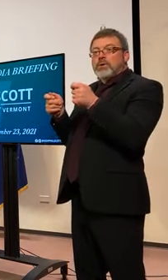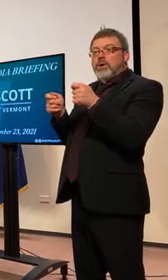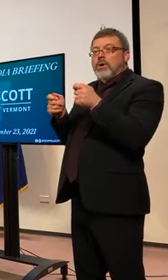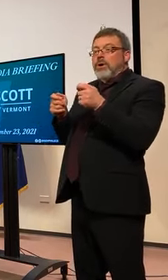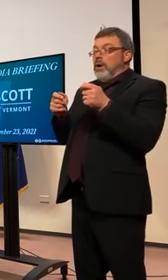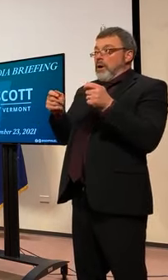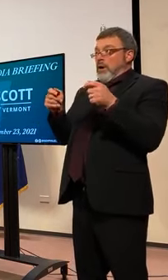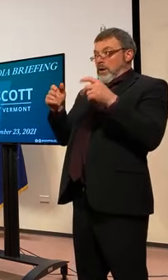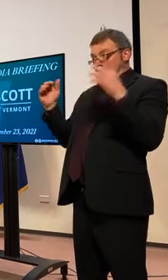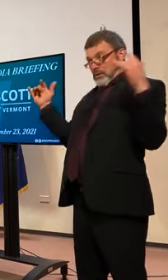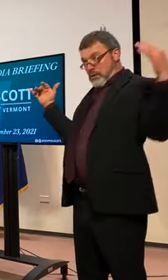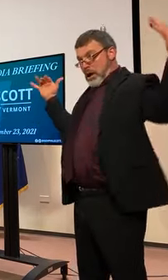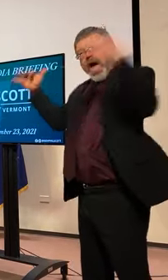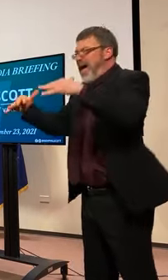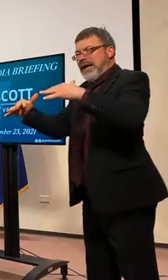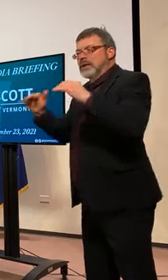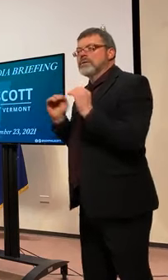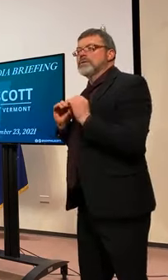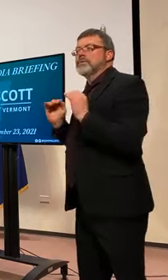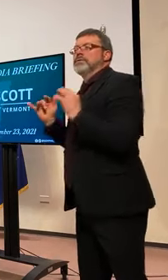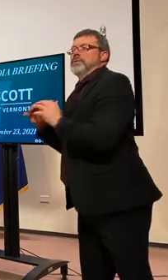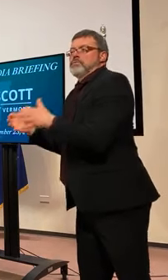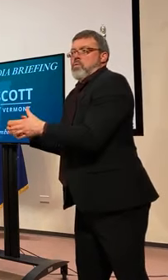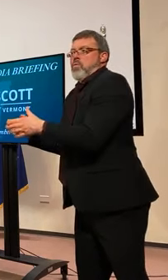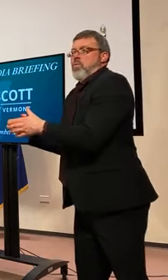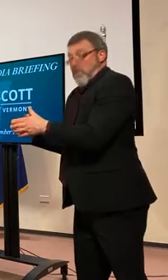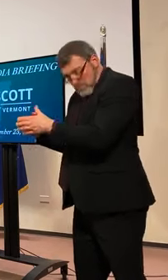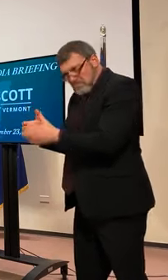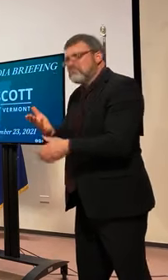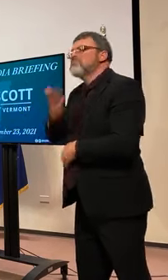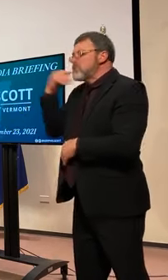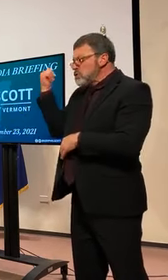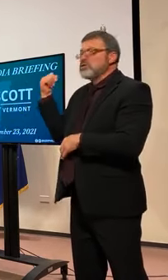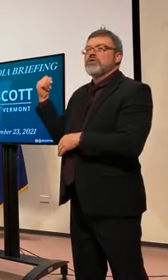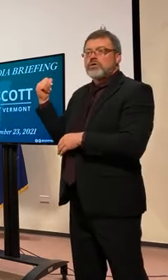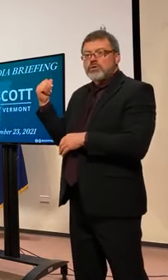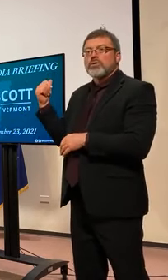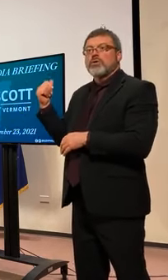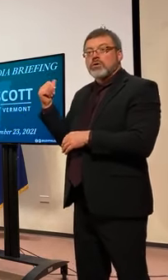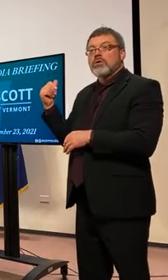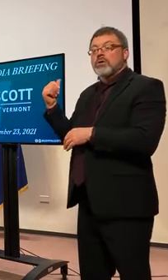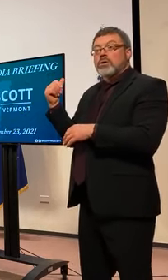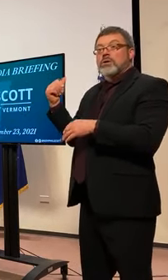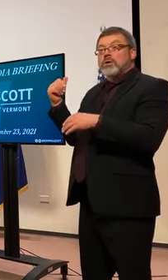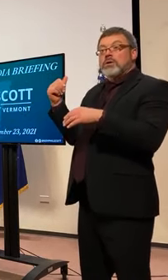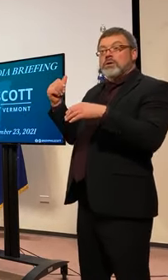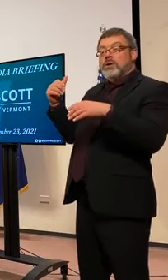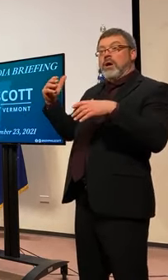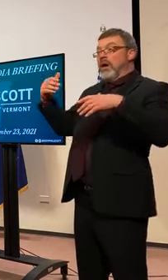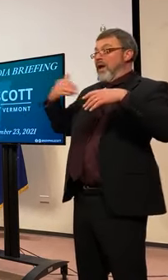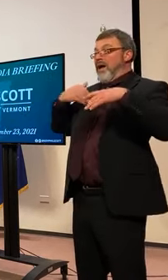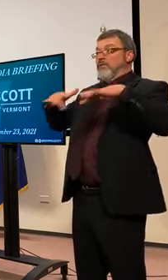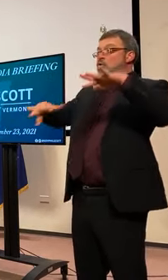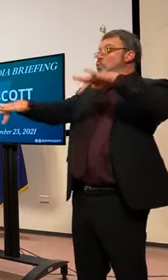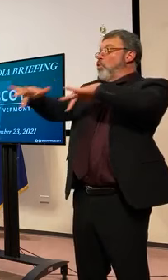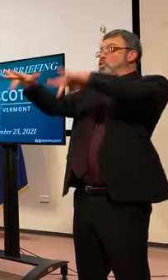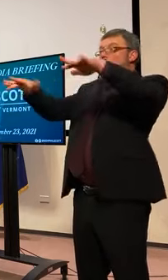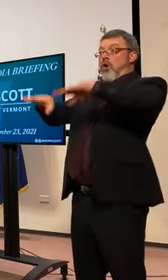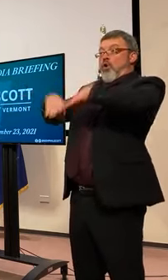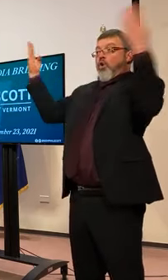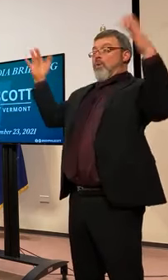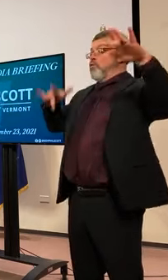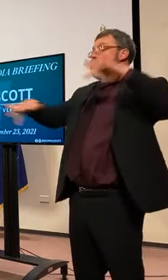bigger space to allow people to spread out. And encourage people to wear masks where appropriate.